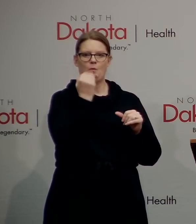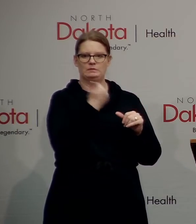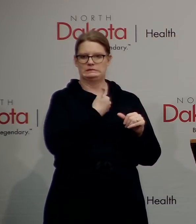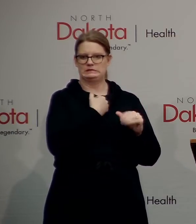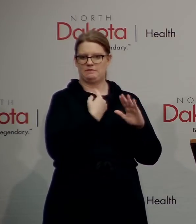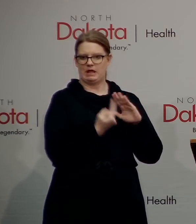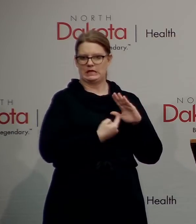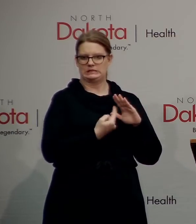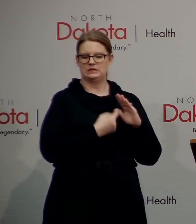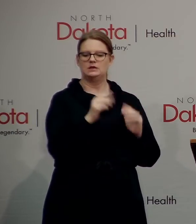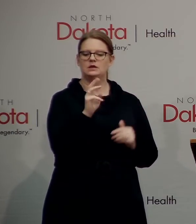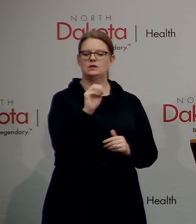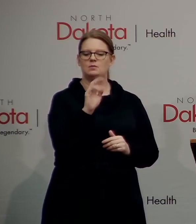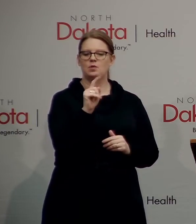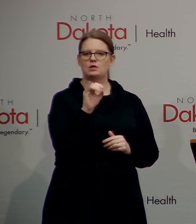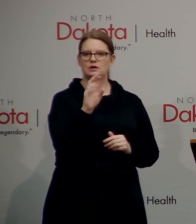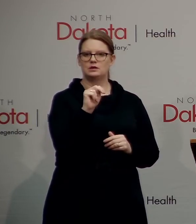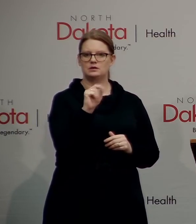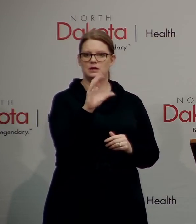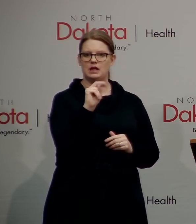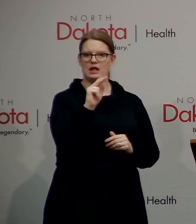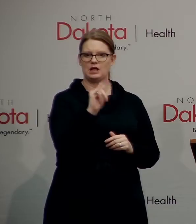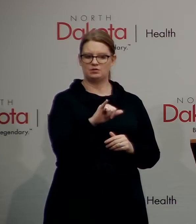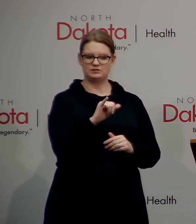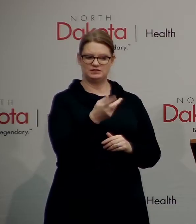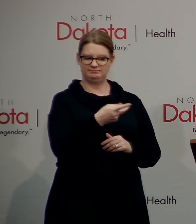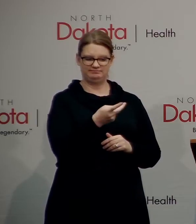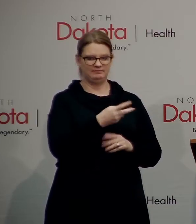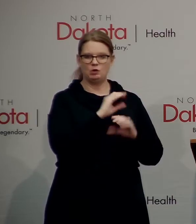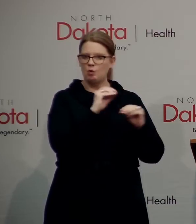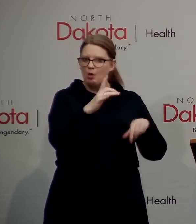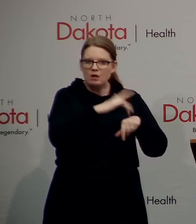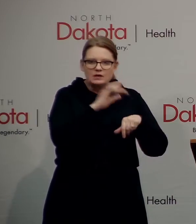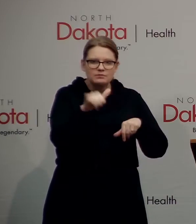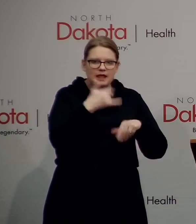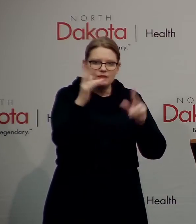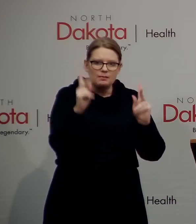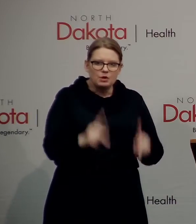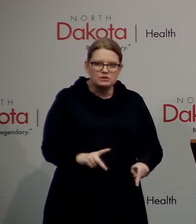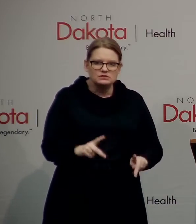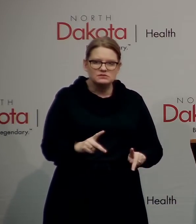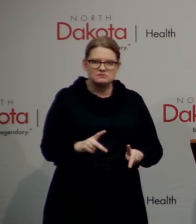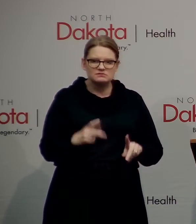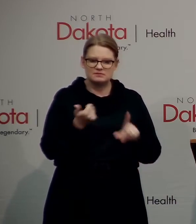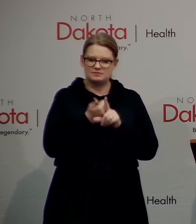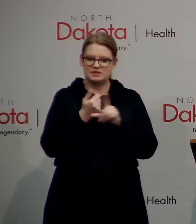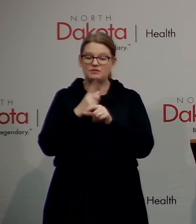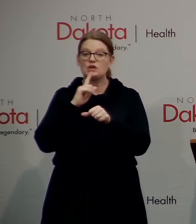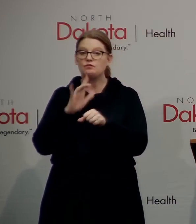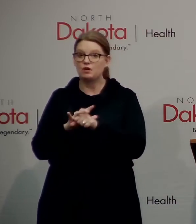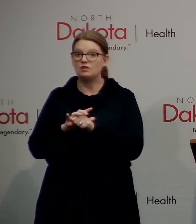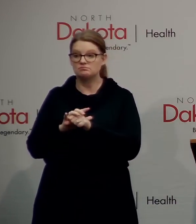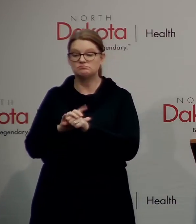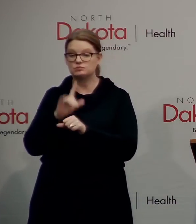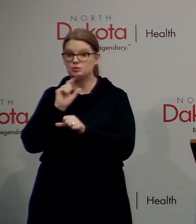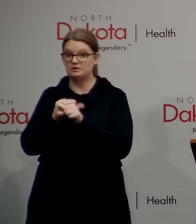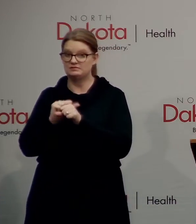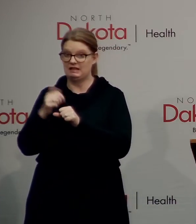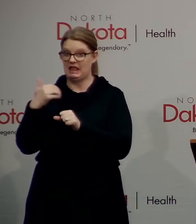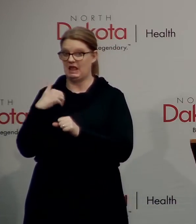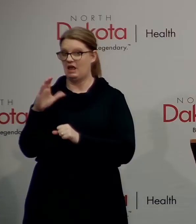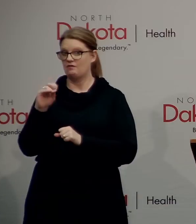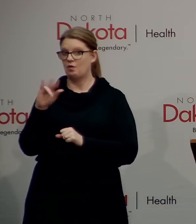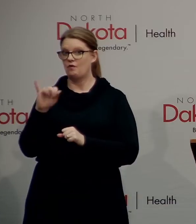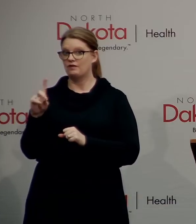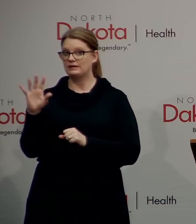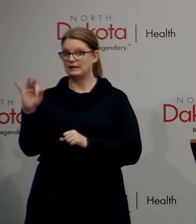home. In Morton County cases, the patients had no travel history and no contact with other persons who had been confirmed to have had COVID-19.